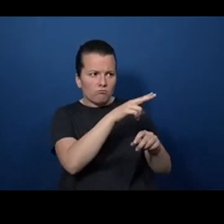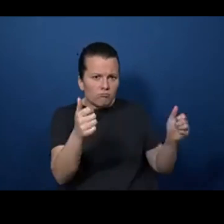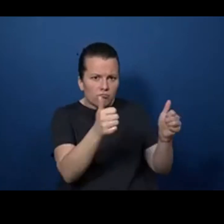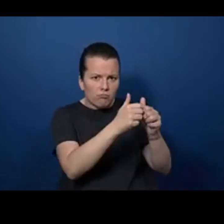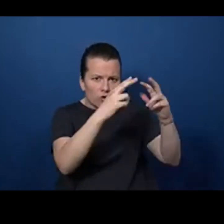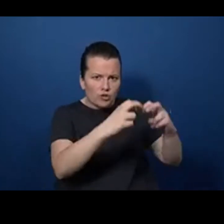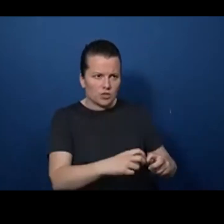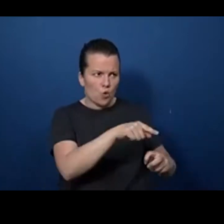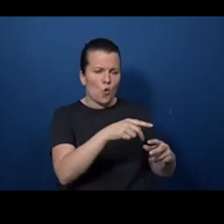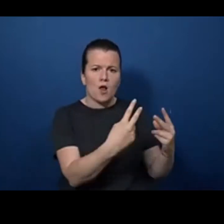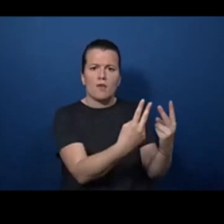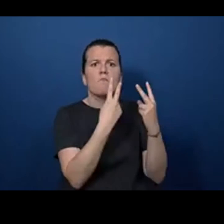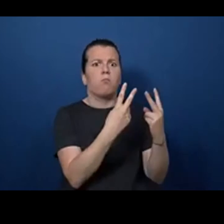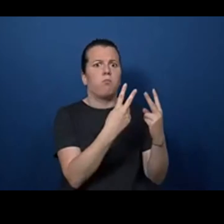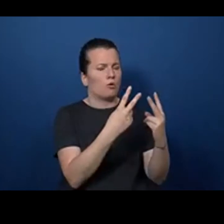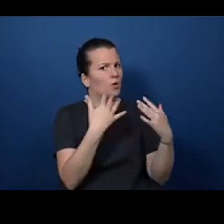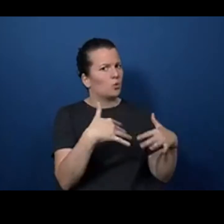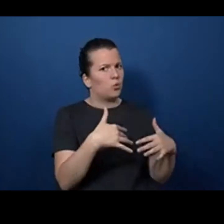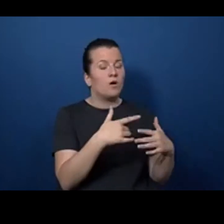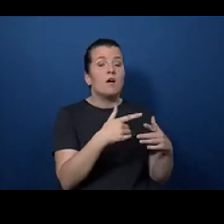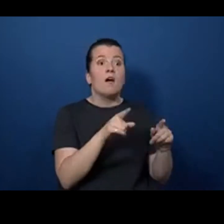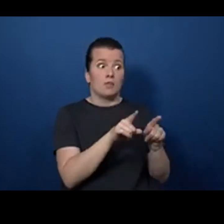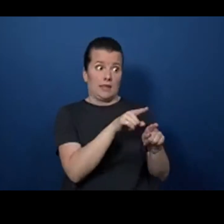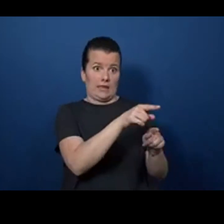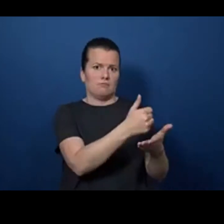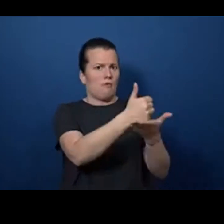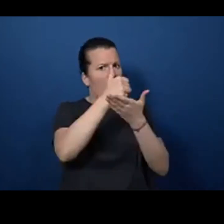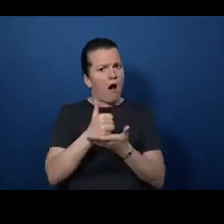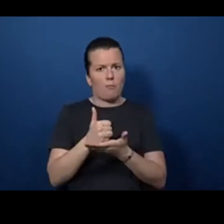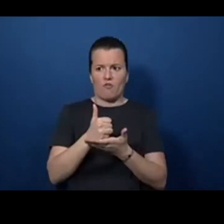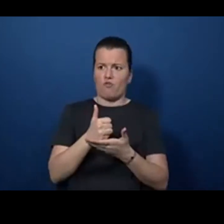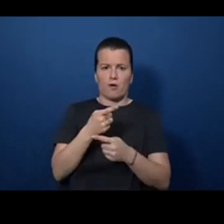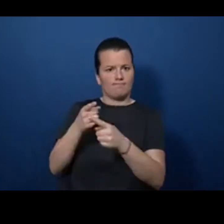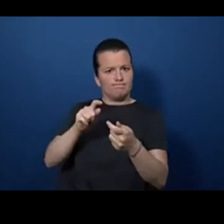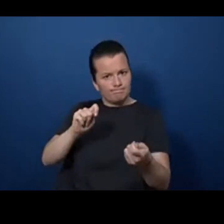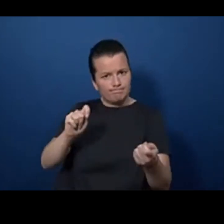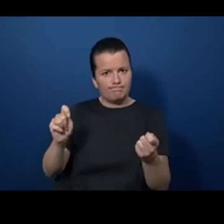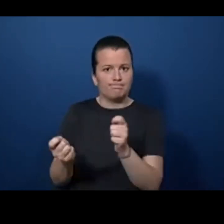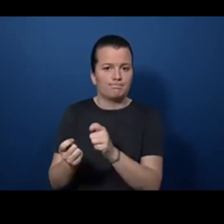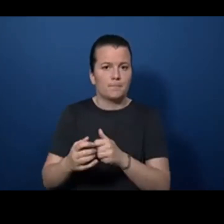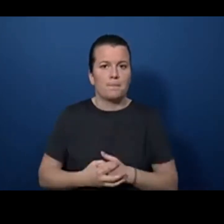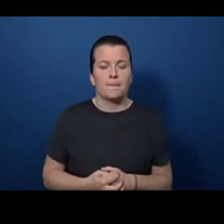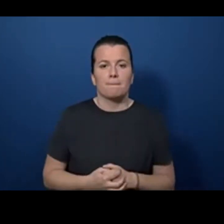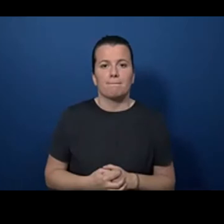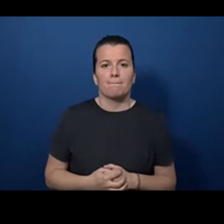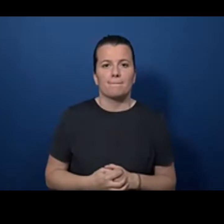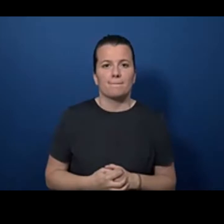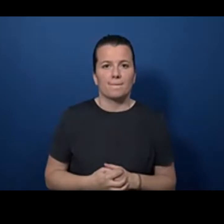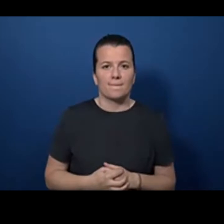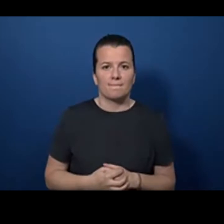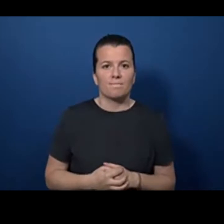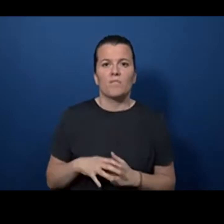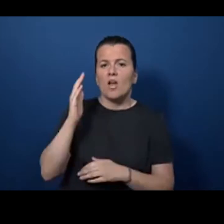important for conclusions. I would like to bring out this idea. We've heard from the different presenters that